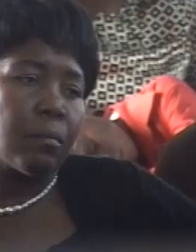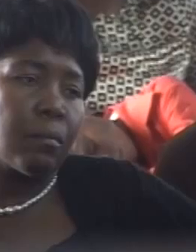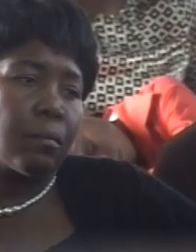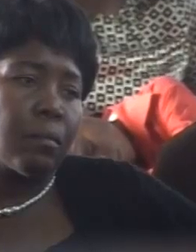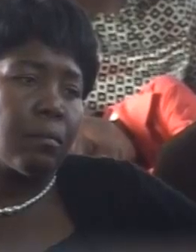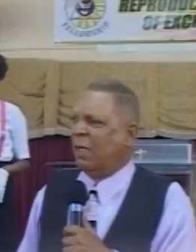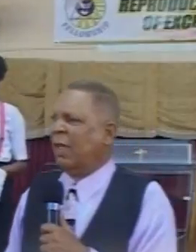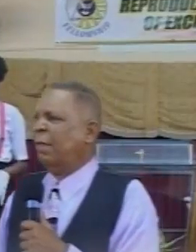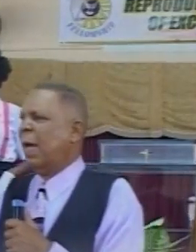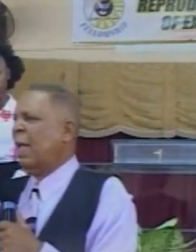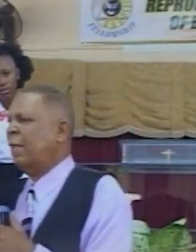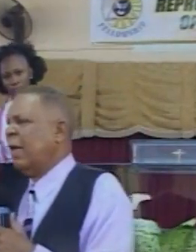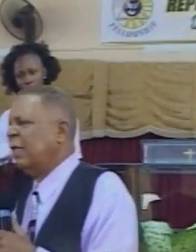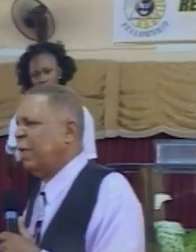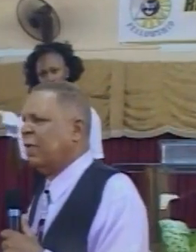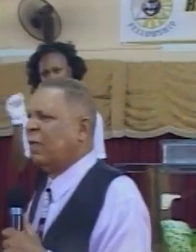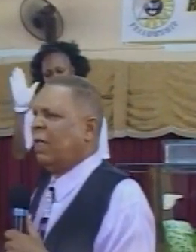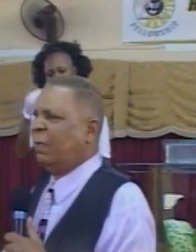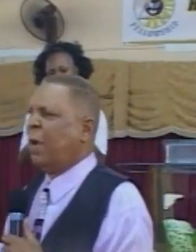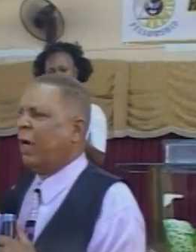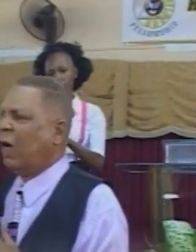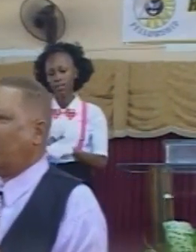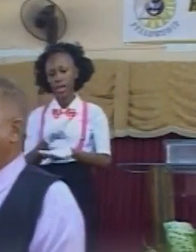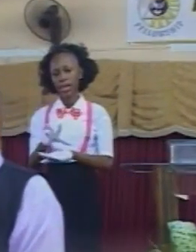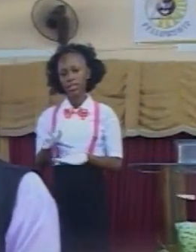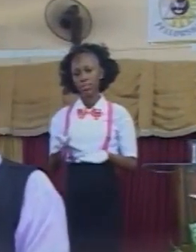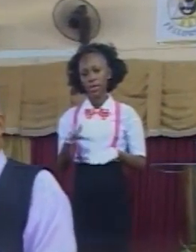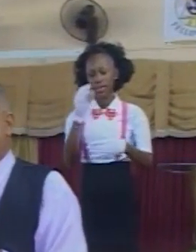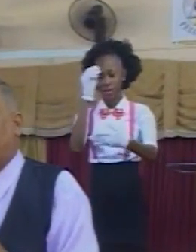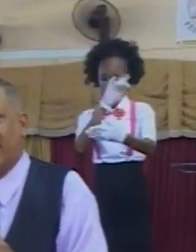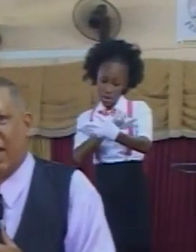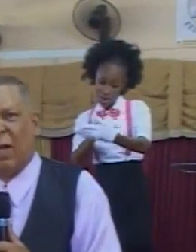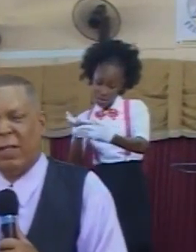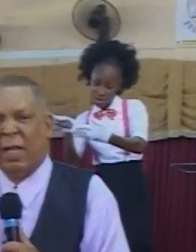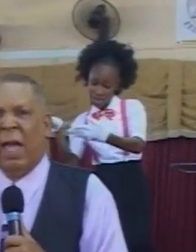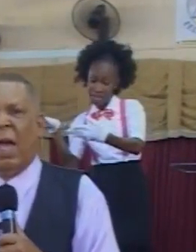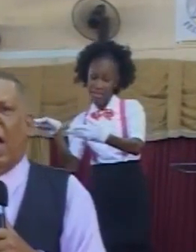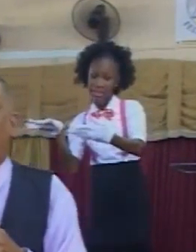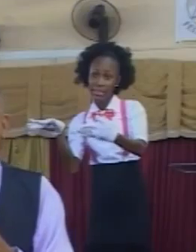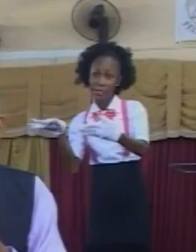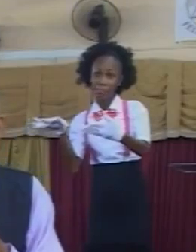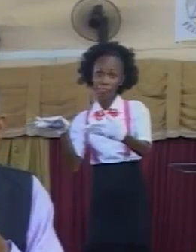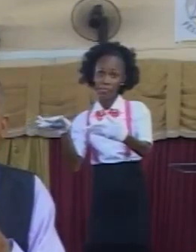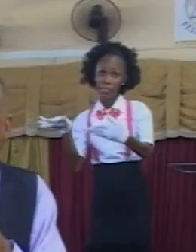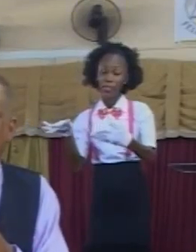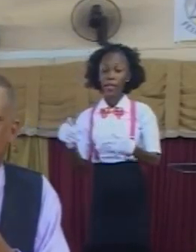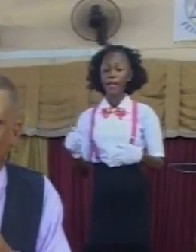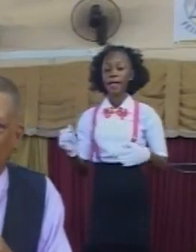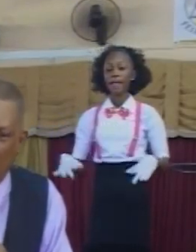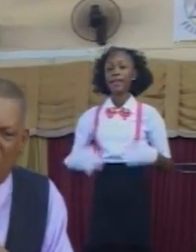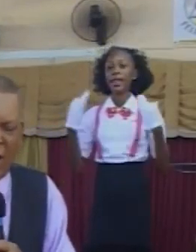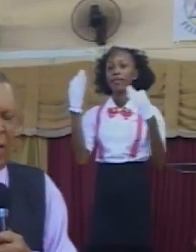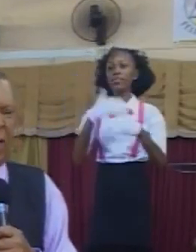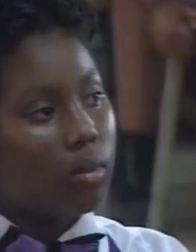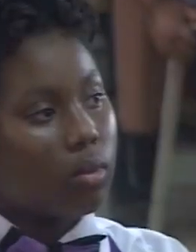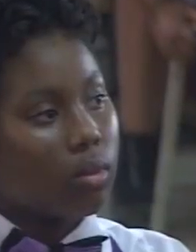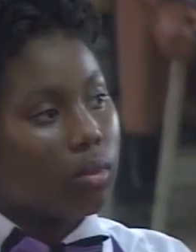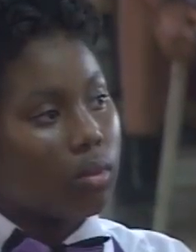Those 15 years of my life I spent studying paranormal, the paranormal and parapsychology, I understand the spirit